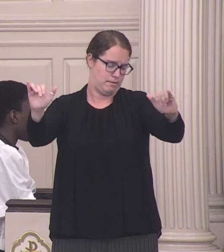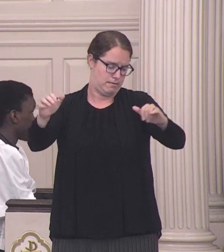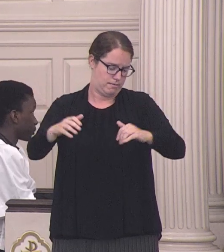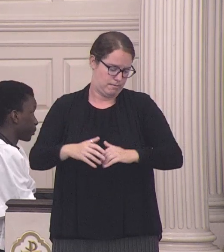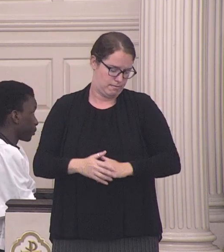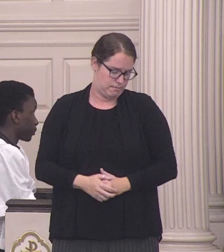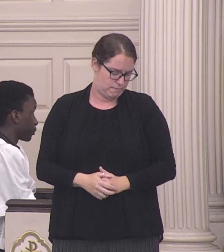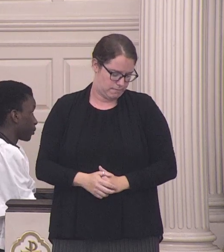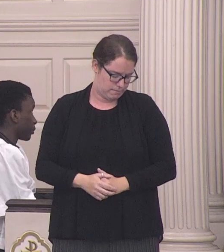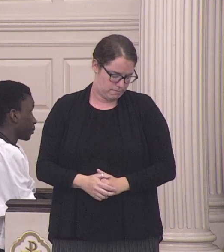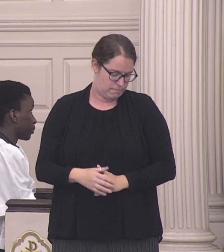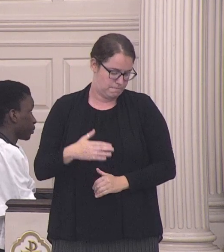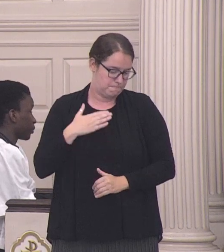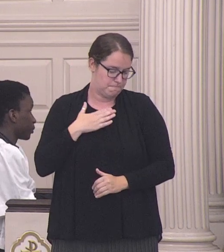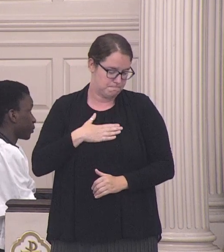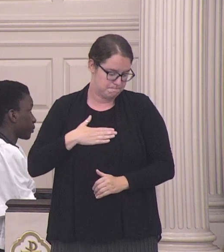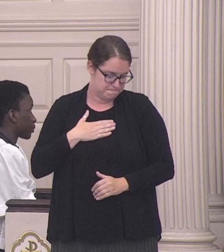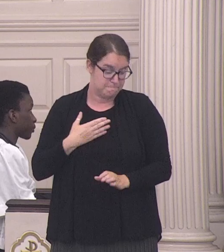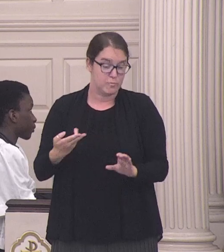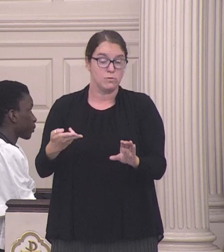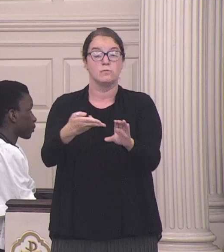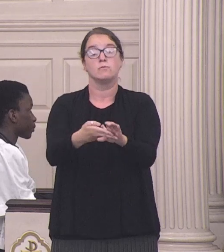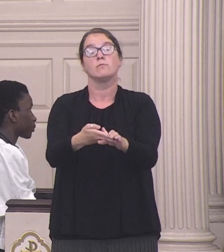forever and ever.